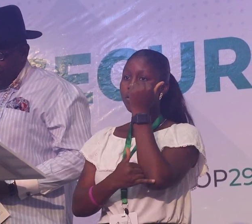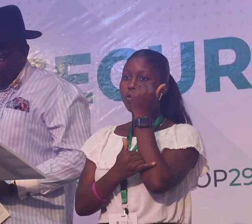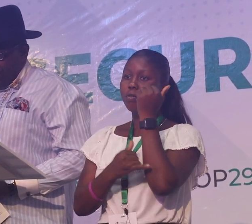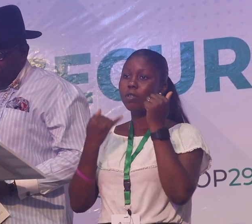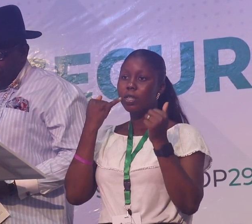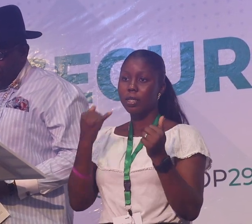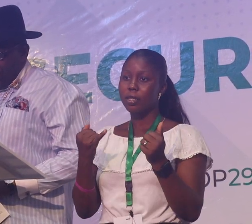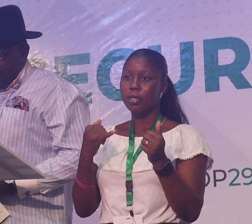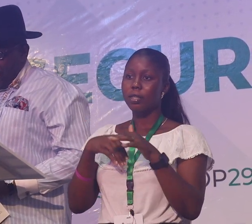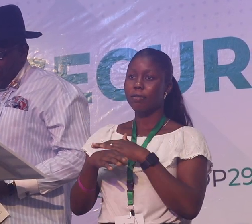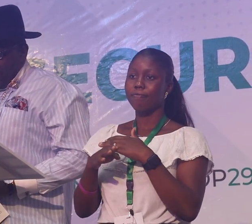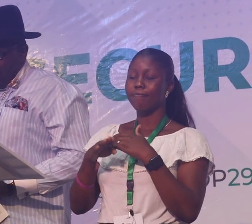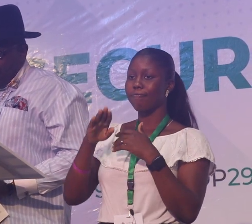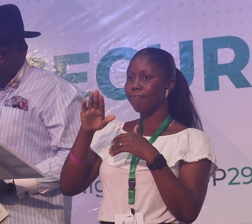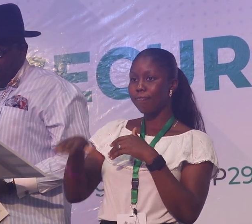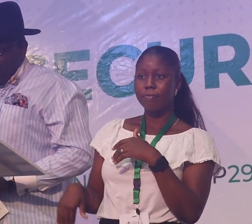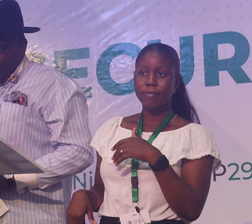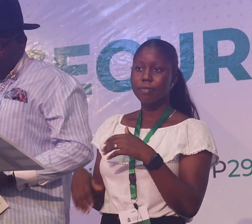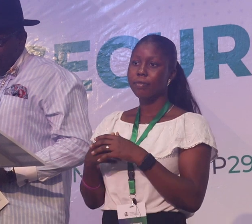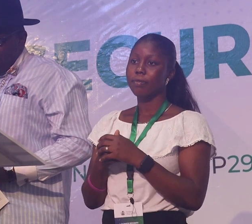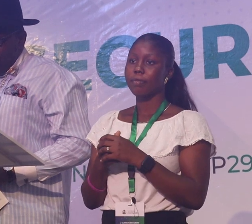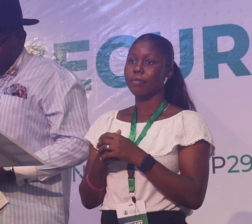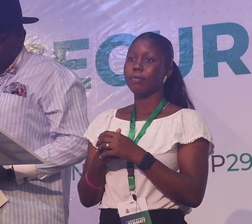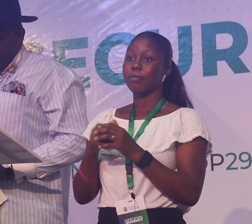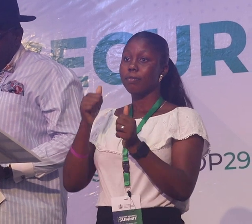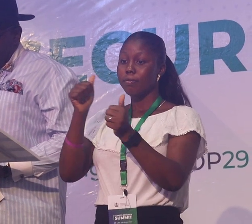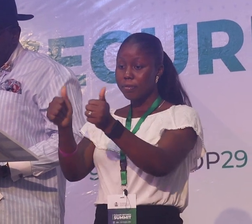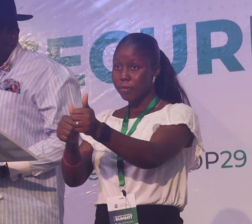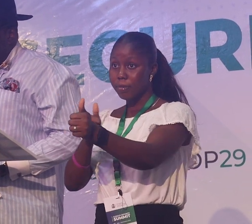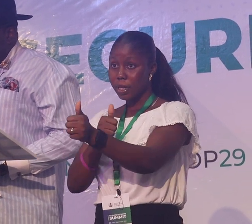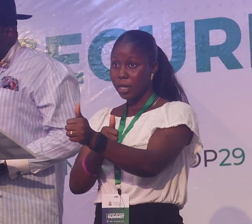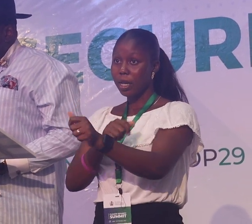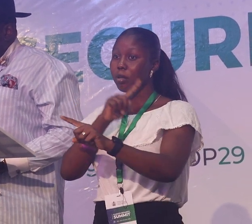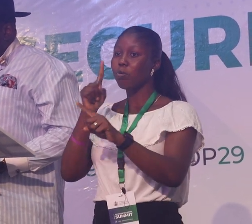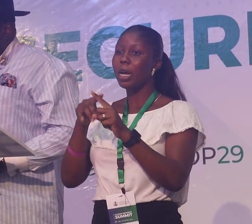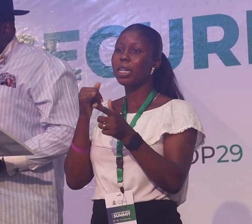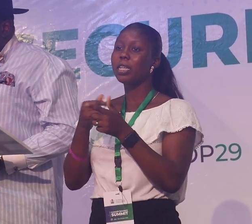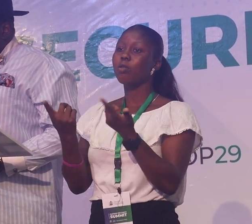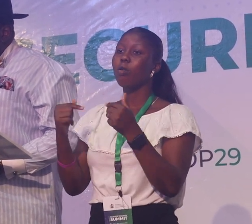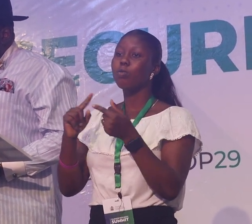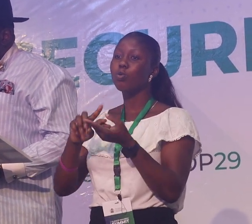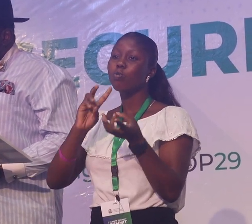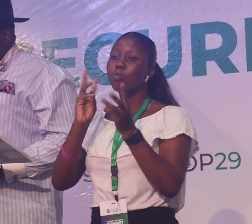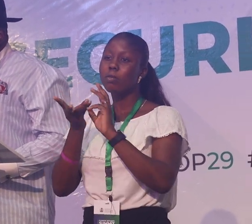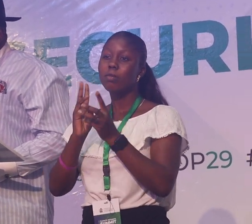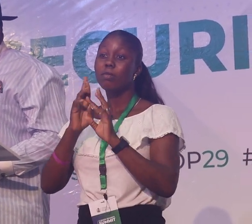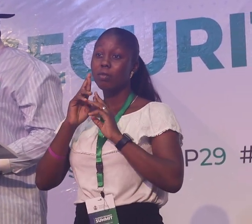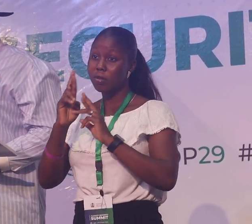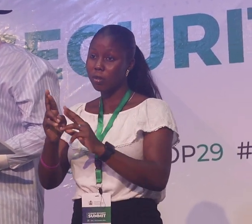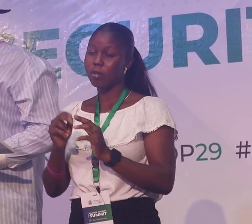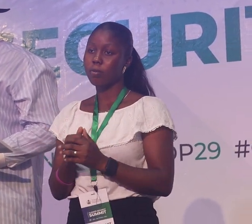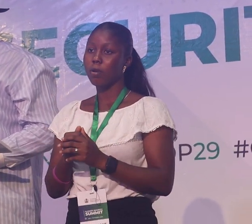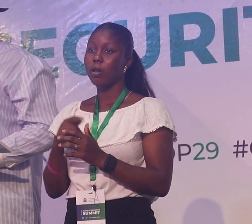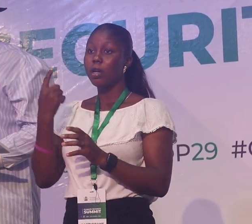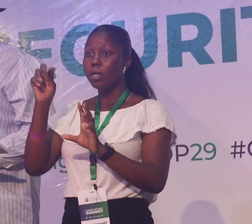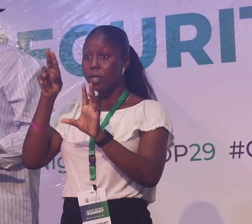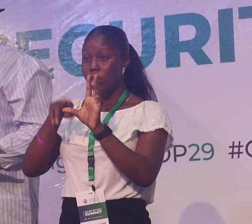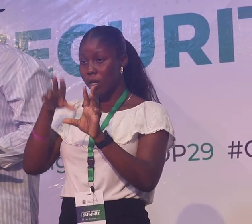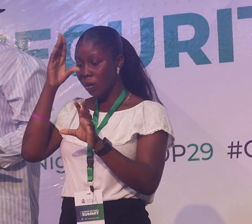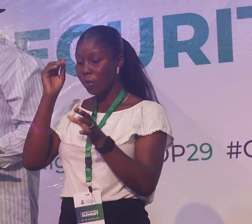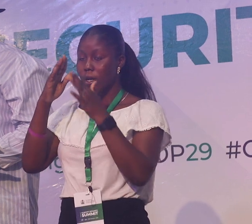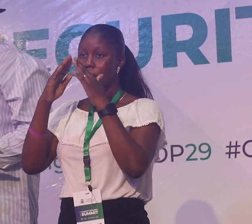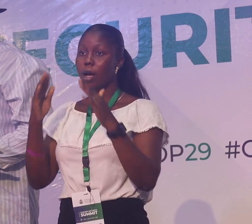behind in terms of our climate response. And the chairman House Committee talked about the